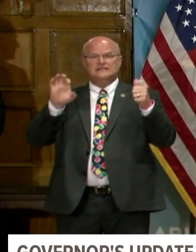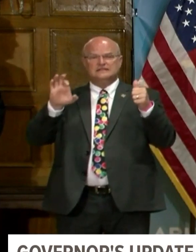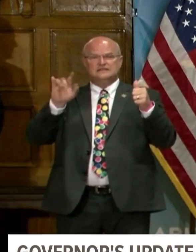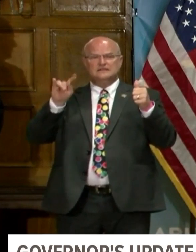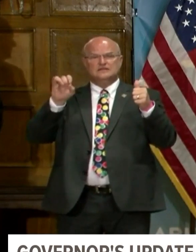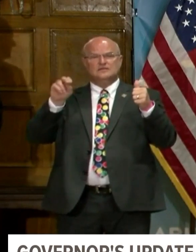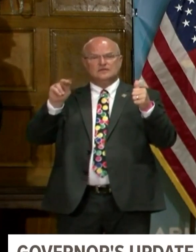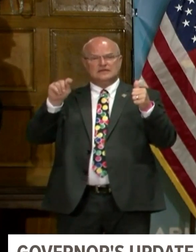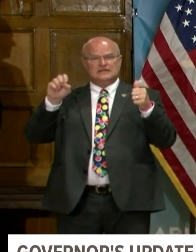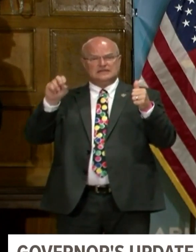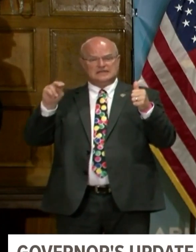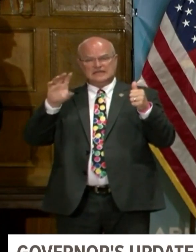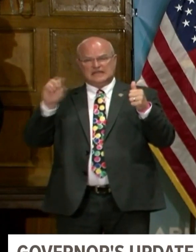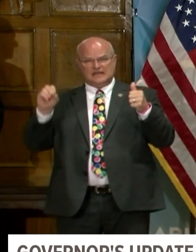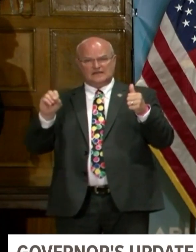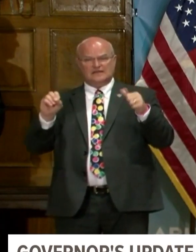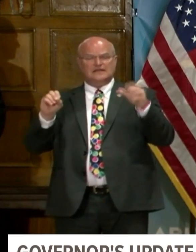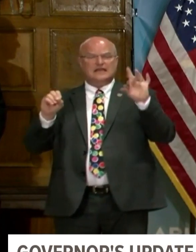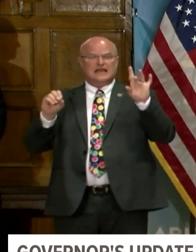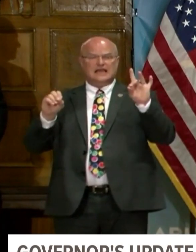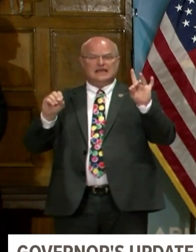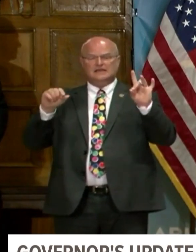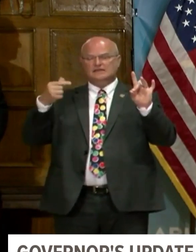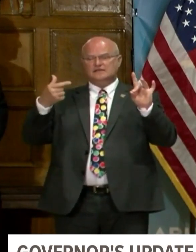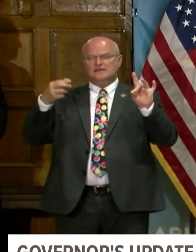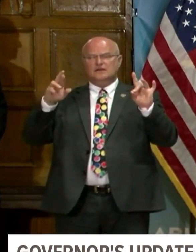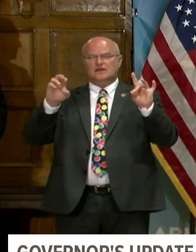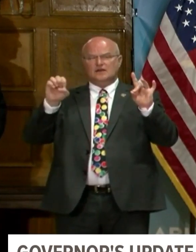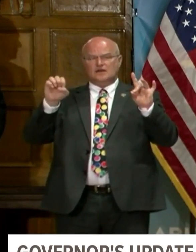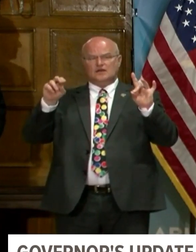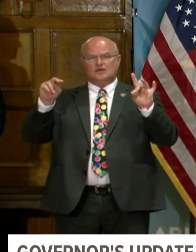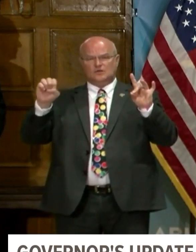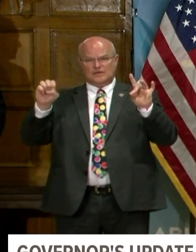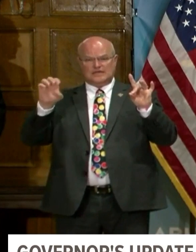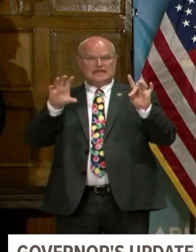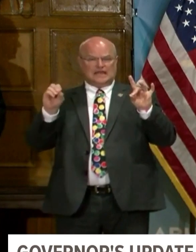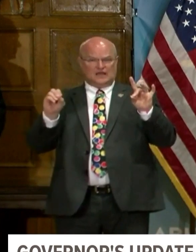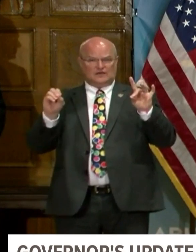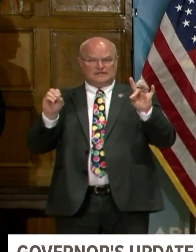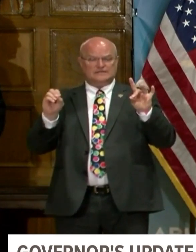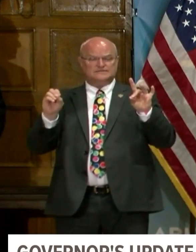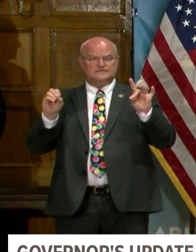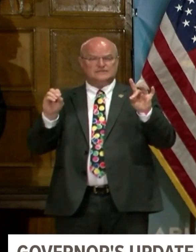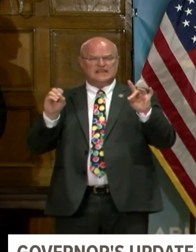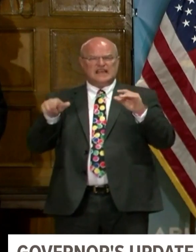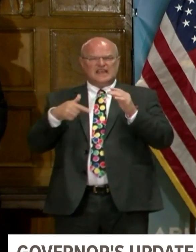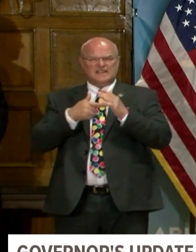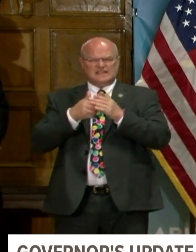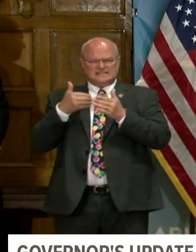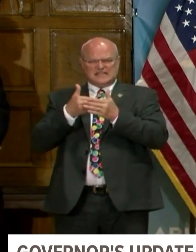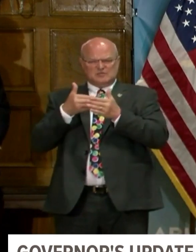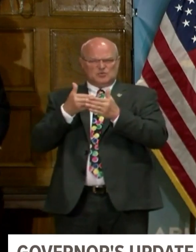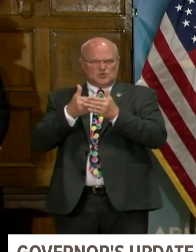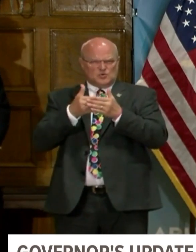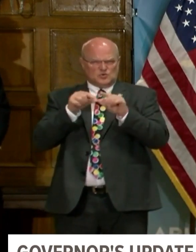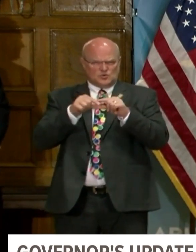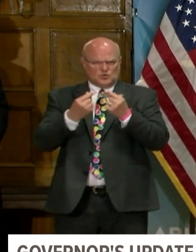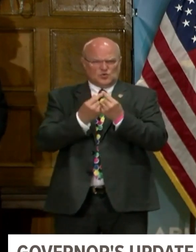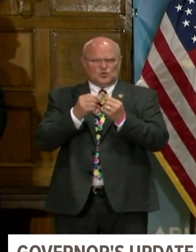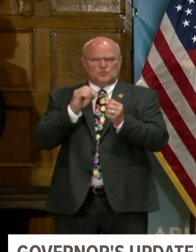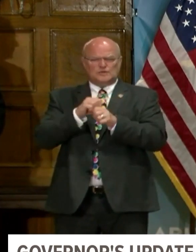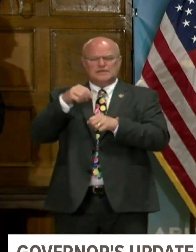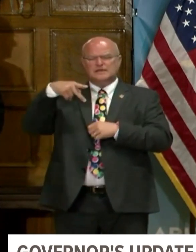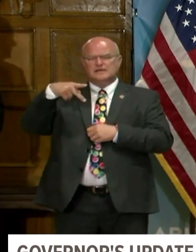Crittenden County, and 8 from Greene County. As the governor's mentioned, this neighborhood clustering